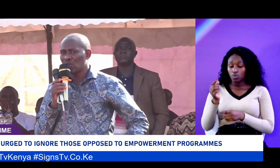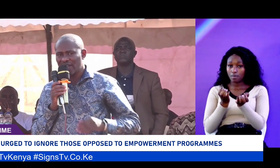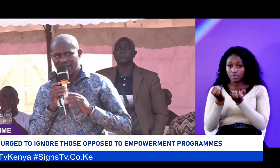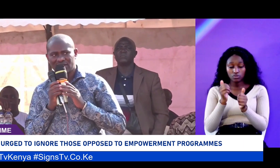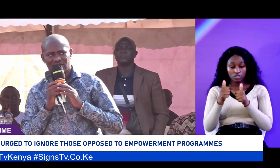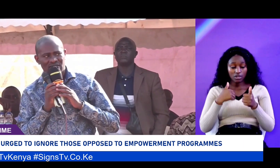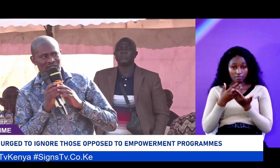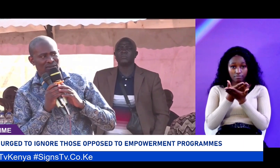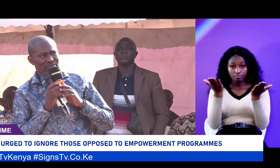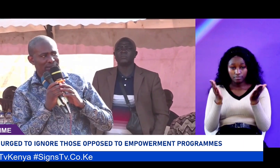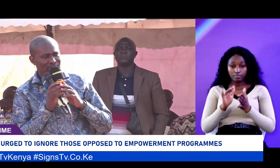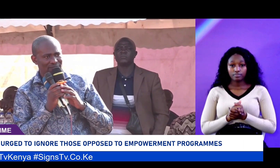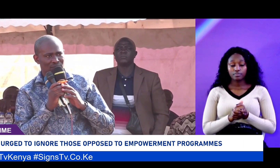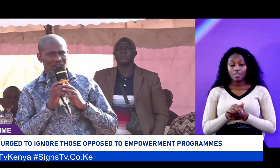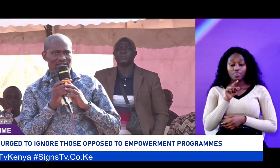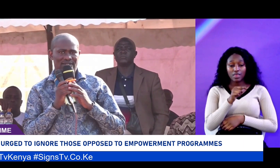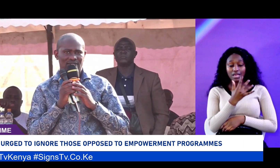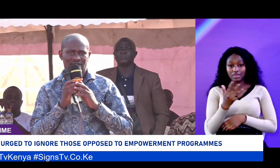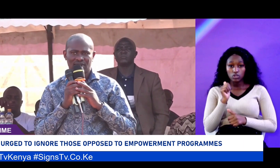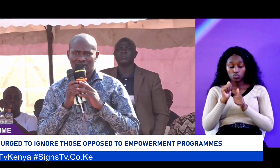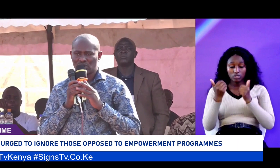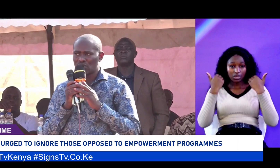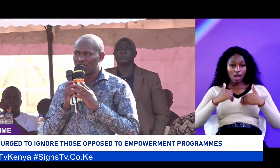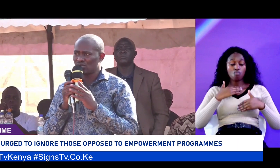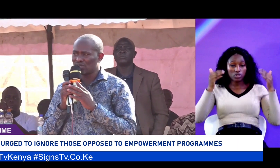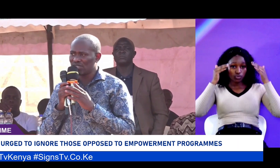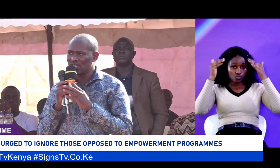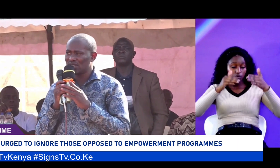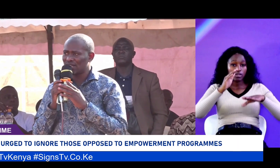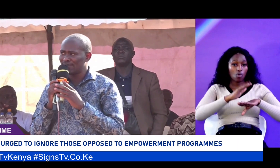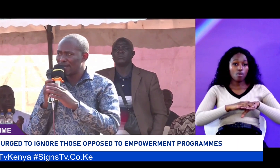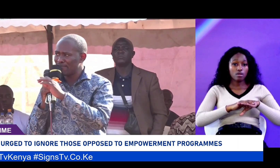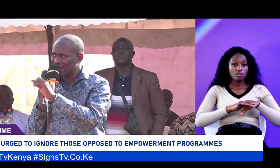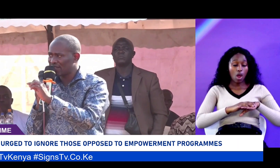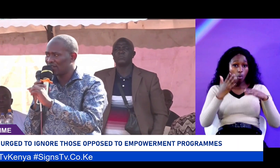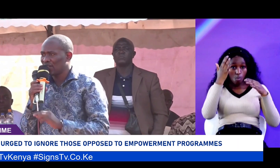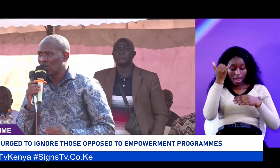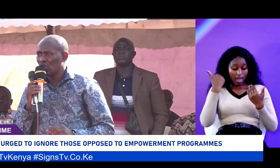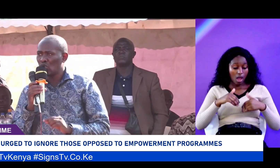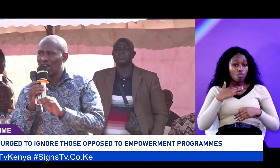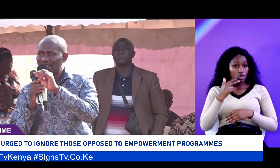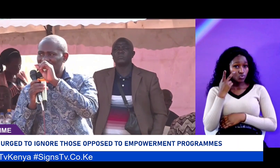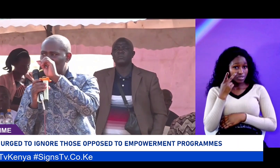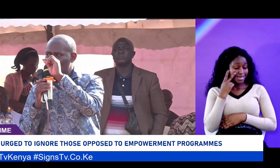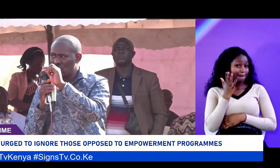are where my main focus is, because I want to see that my mother, who has